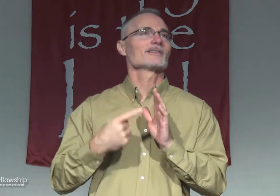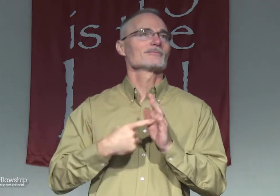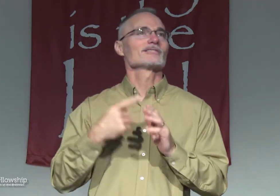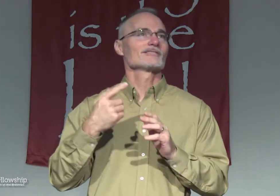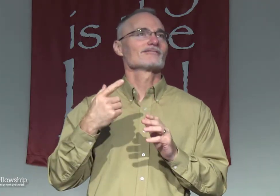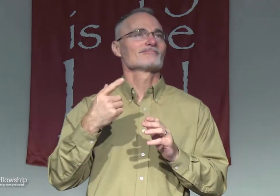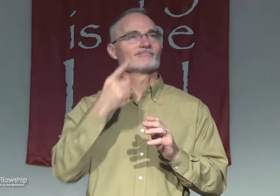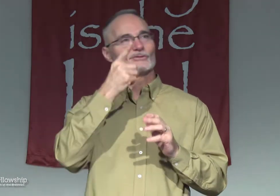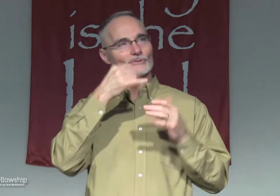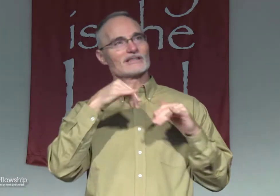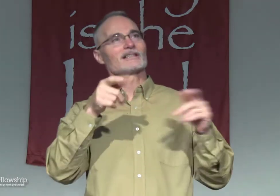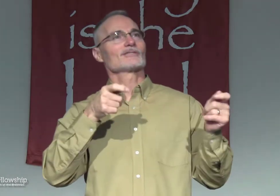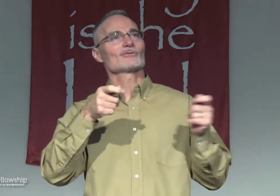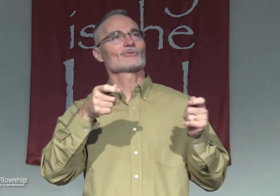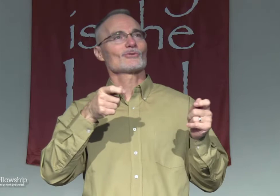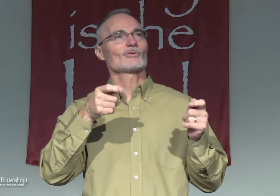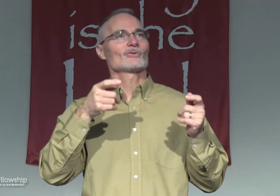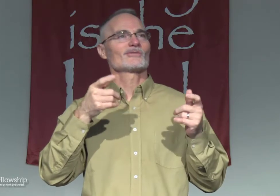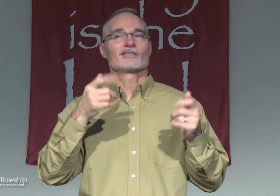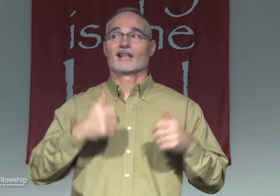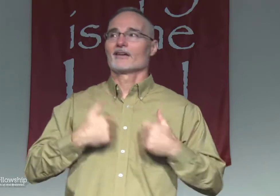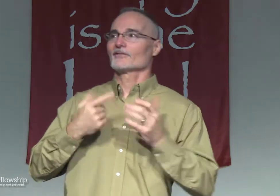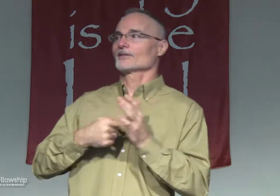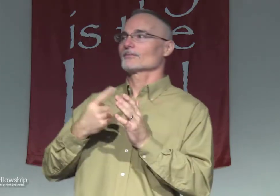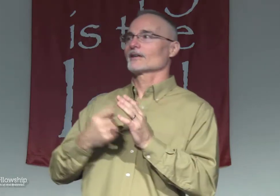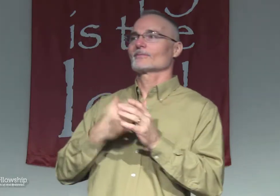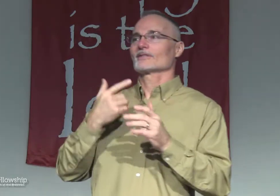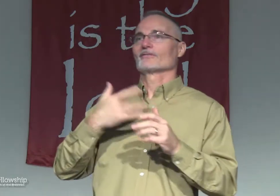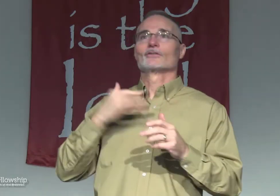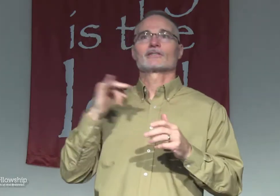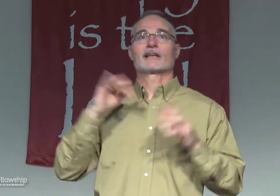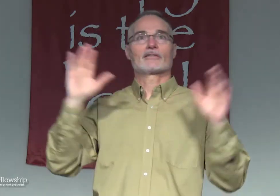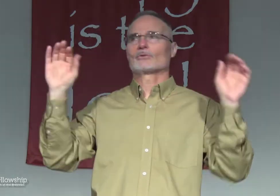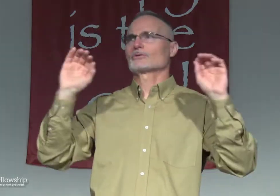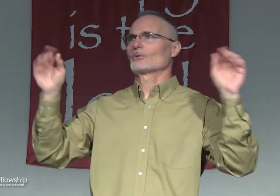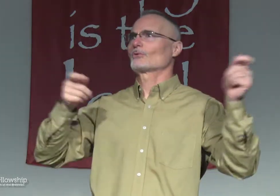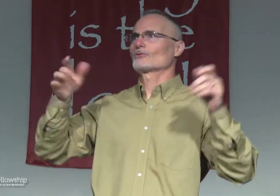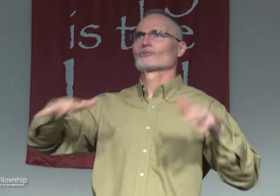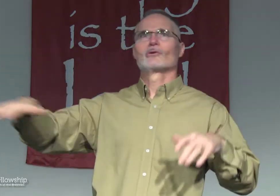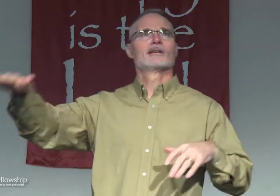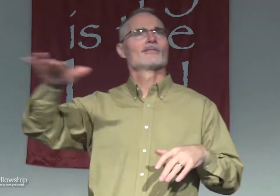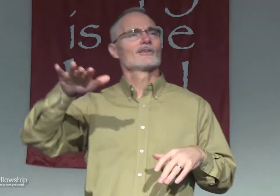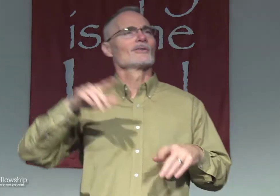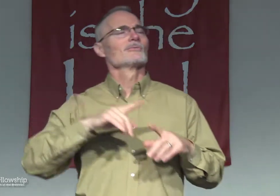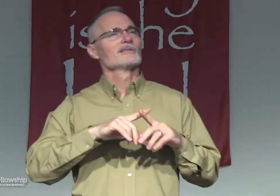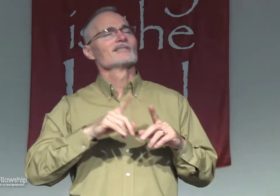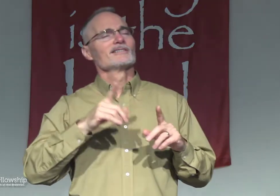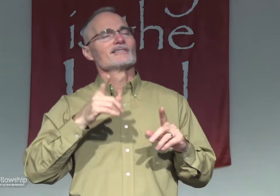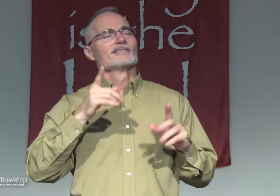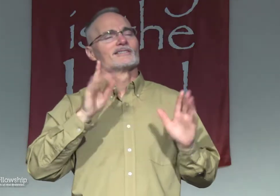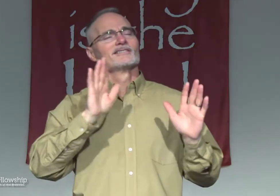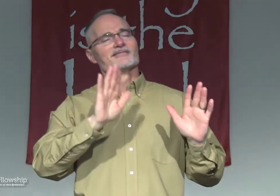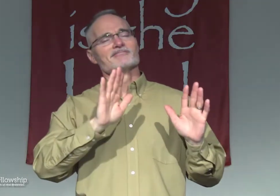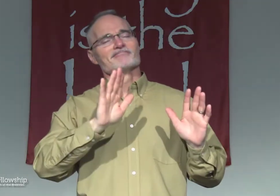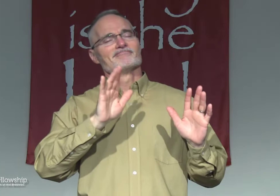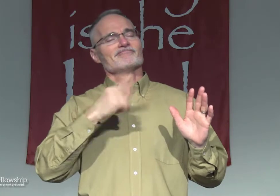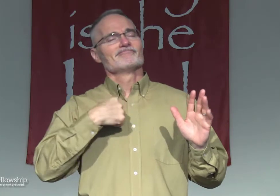We need that reminder sometimes. We need to be reminded that you're still in control, because sometimes it feels like things are just out of